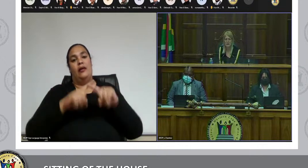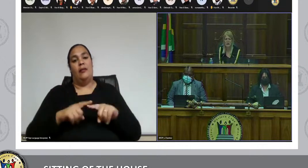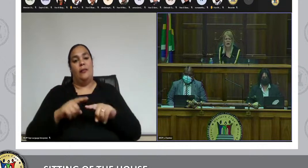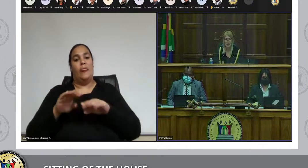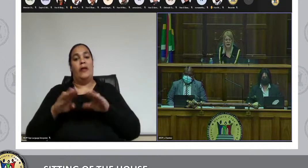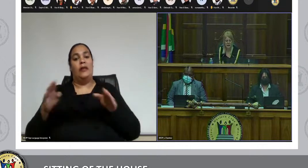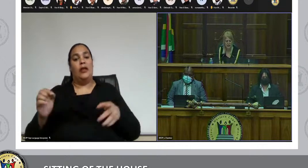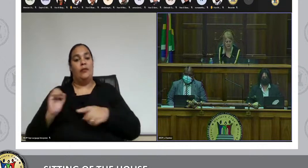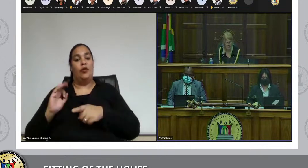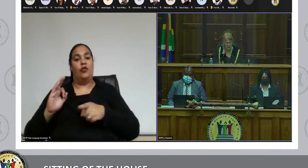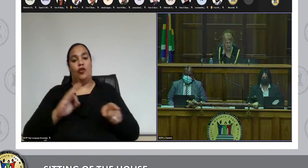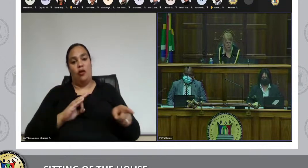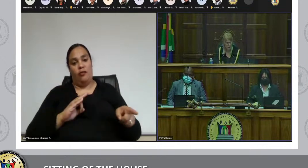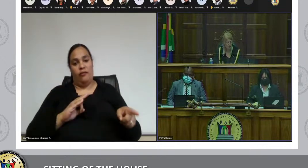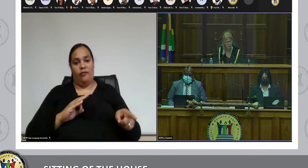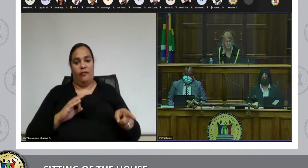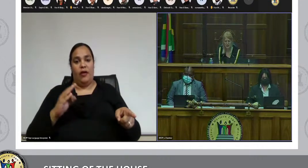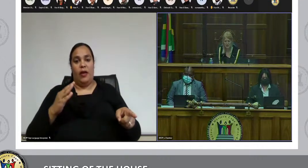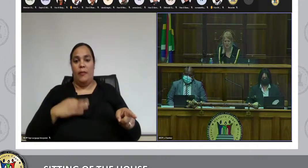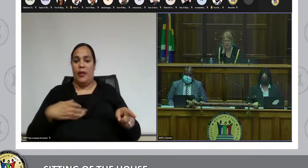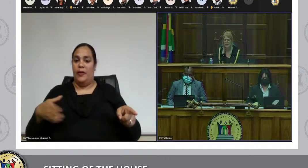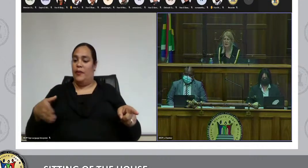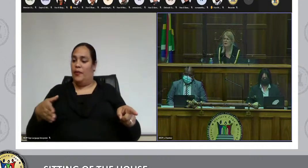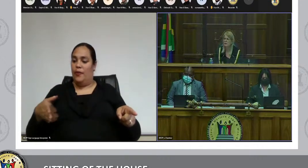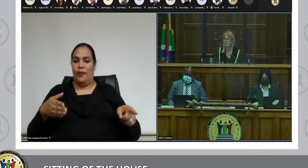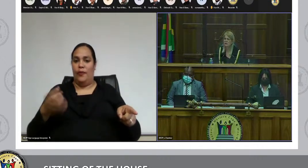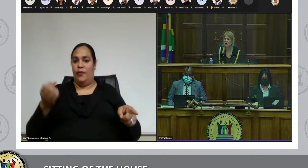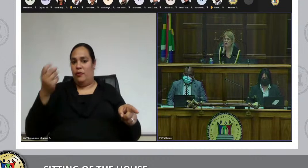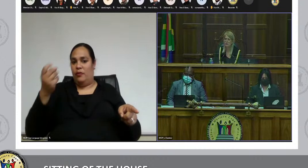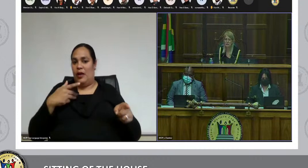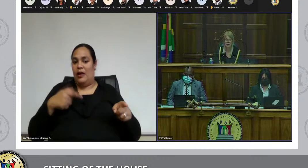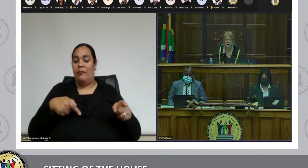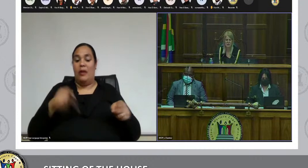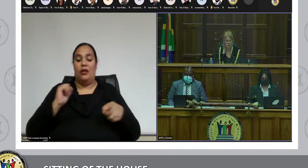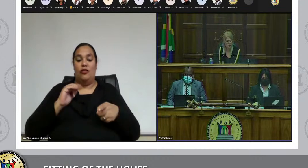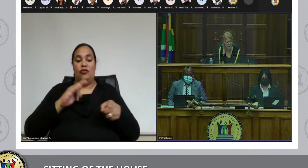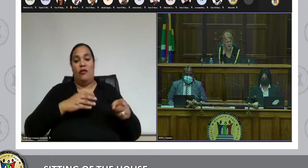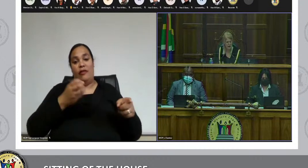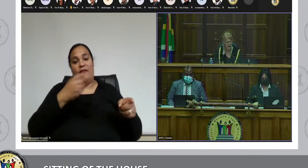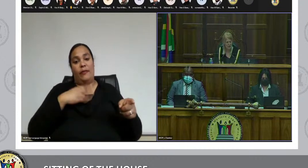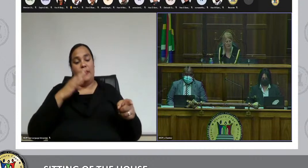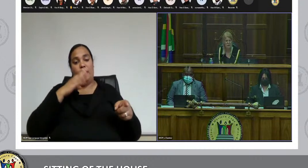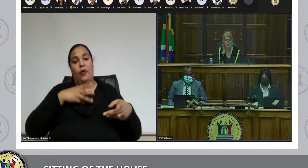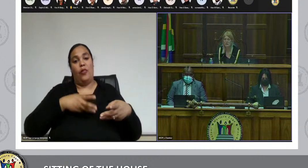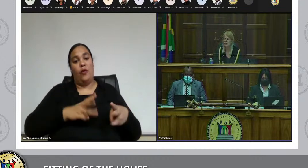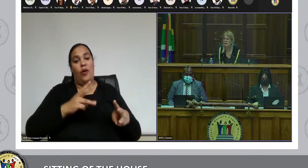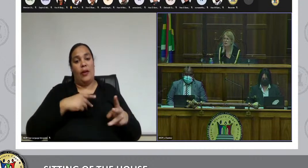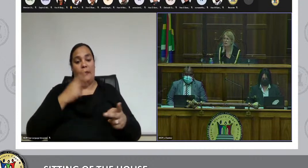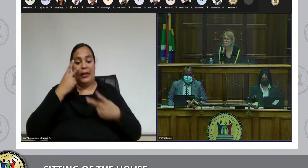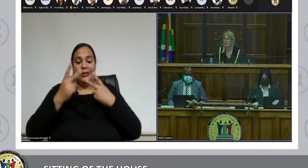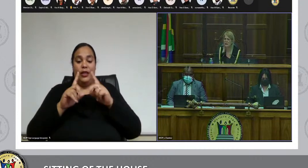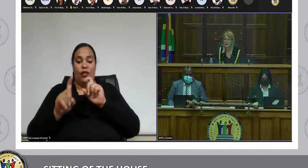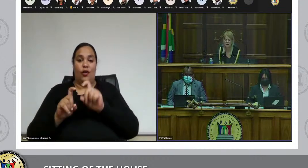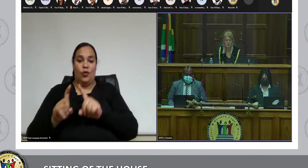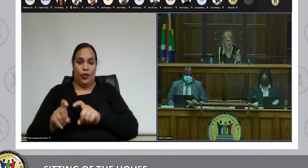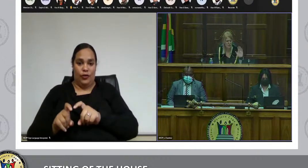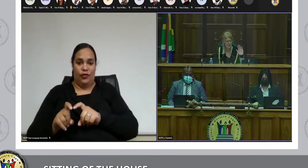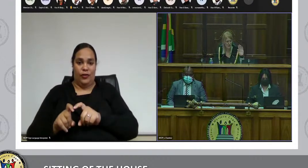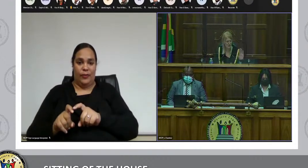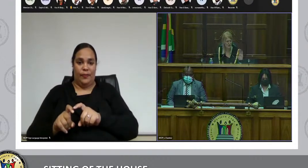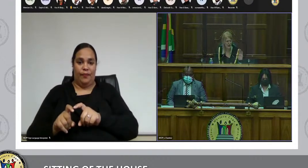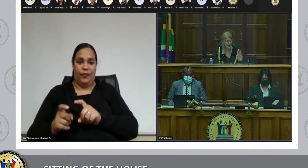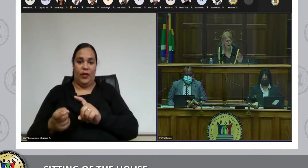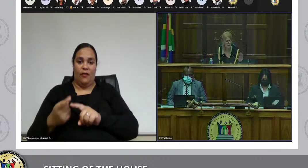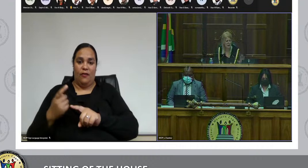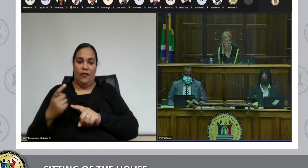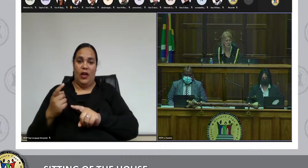staff. I have not been told by my table staff that the way I've seen the questions being held, remember